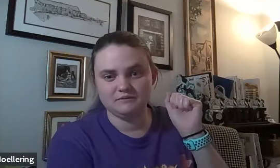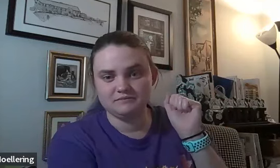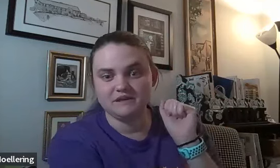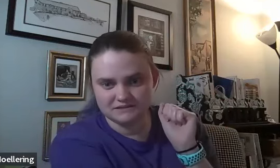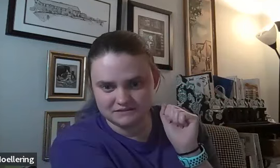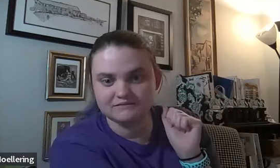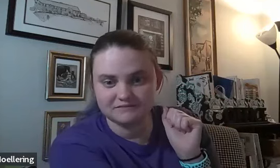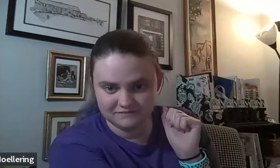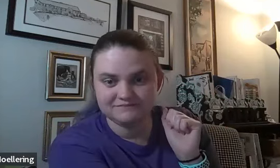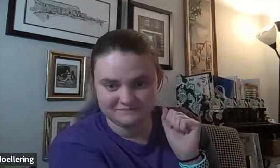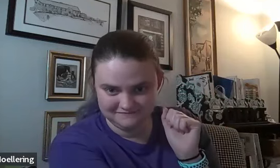it. Yes. Mm-hmm.